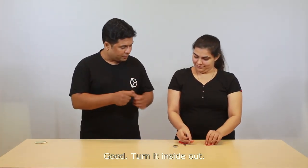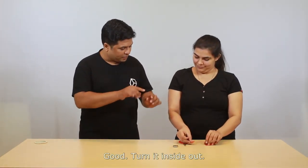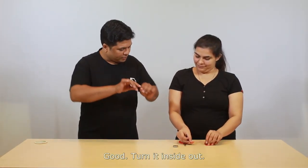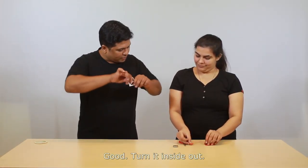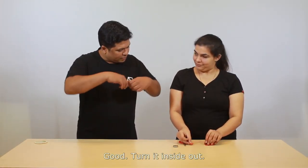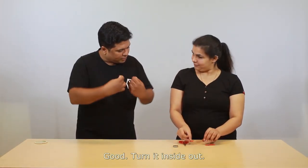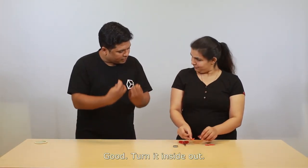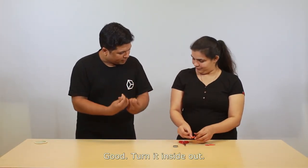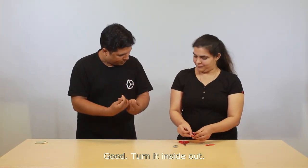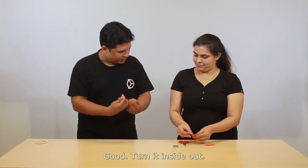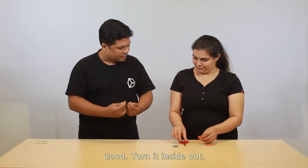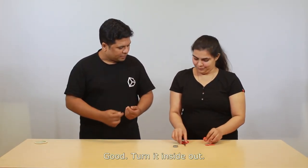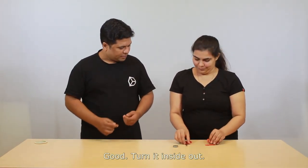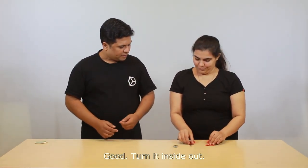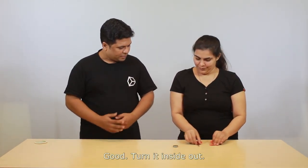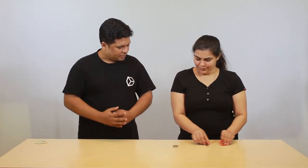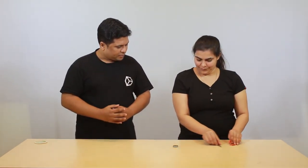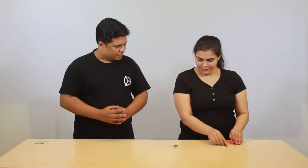Good Turn it inside out